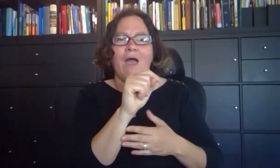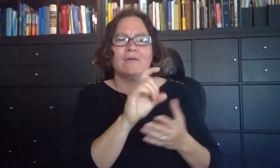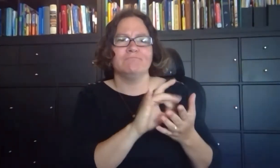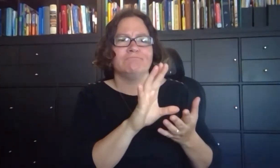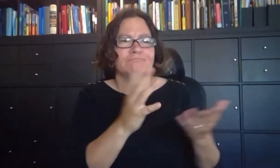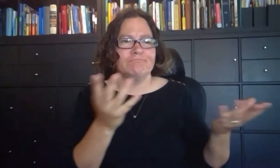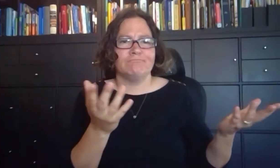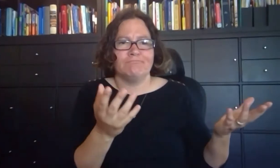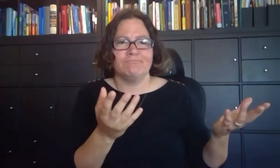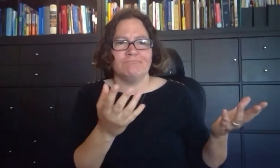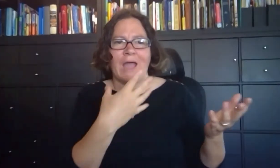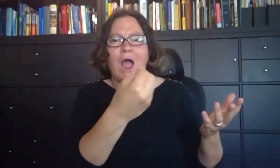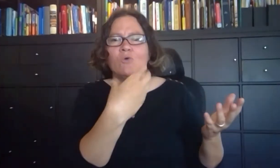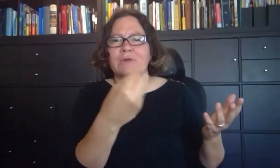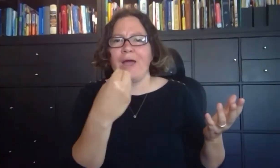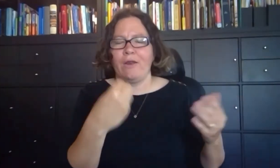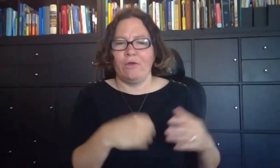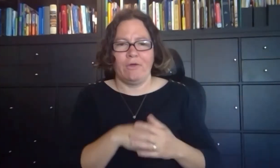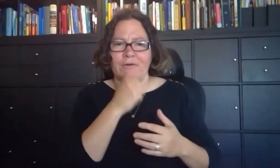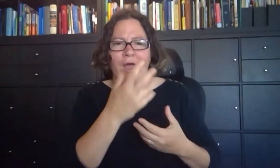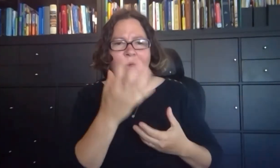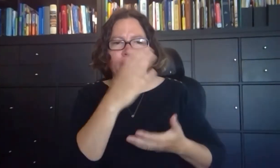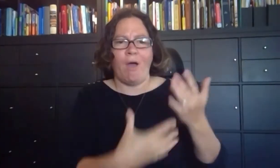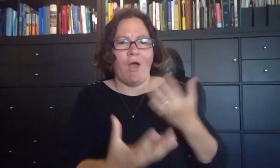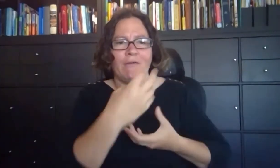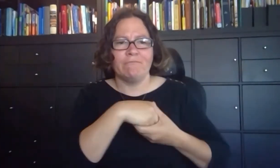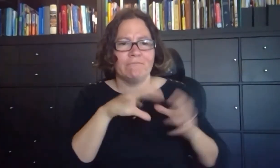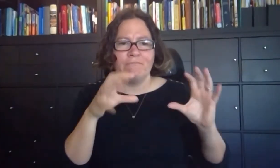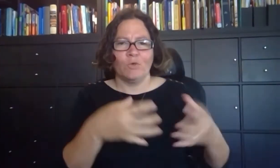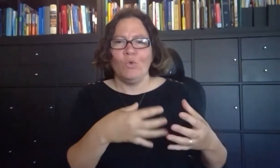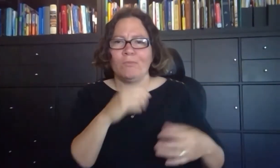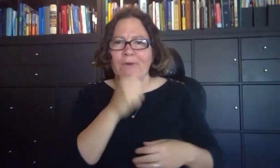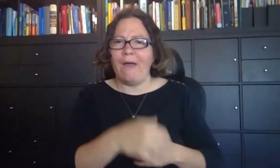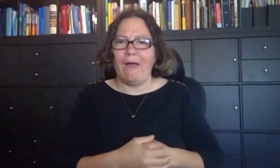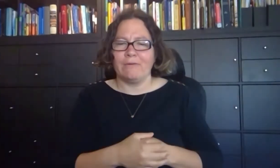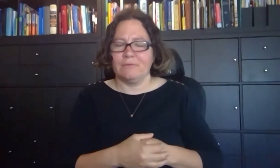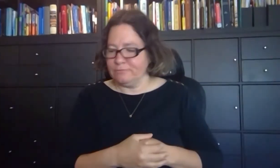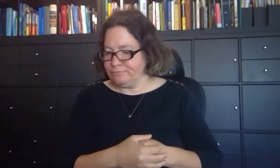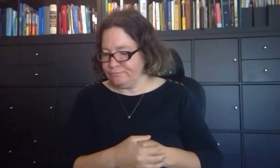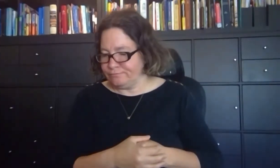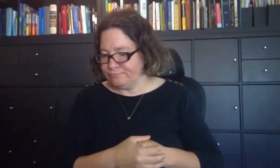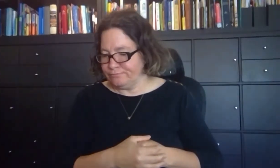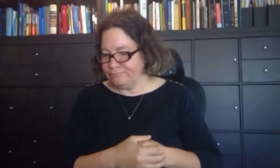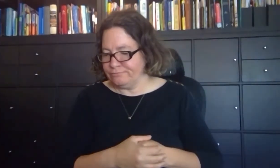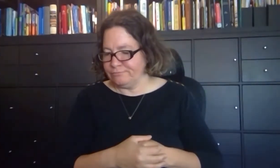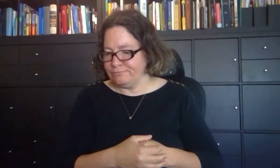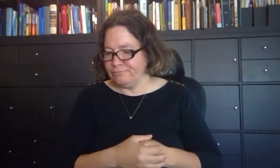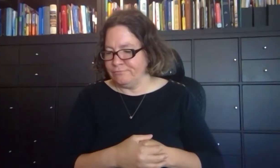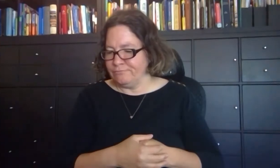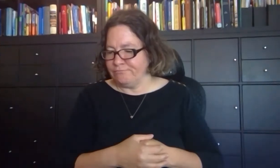They think they already know what is going on, and they assume that this risen Jesus